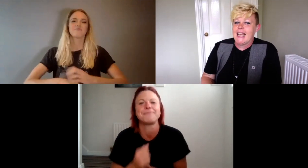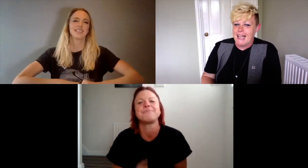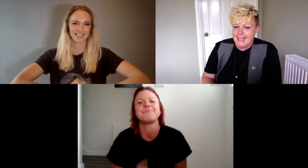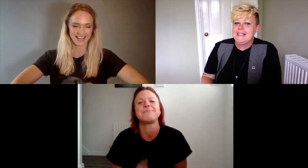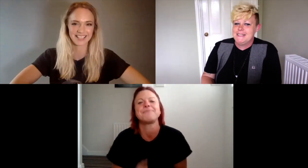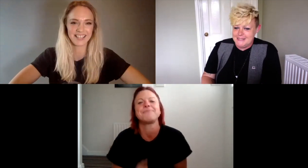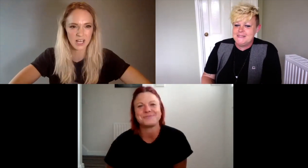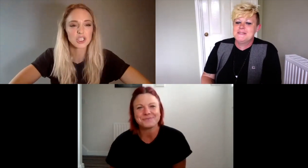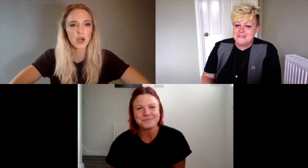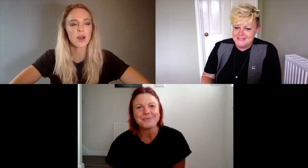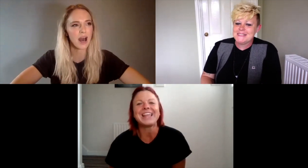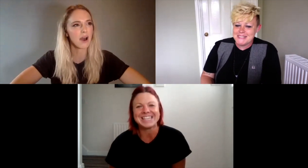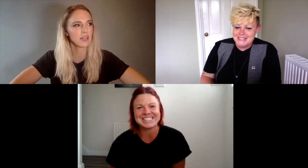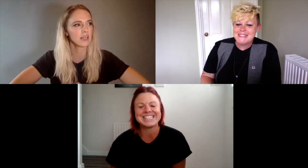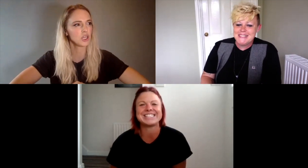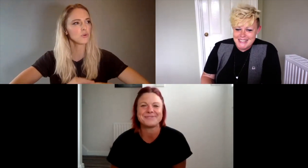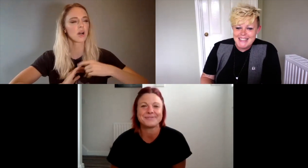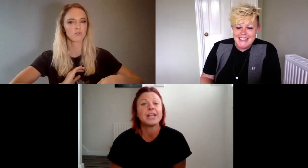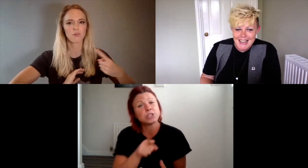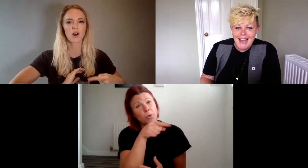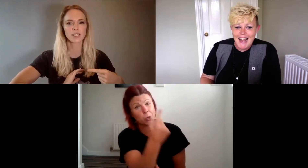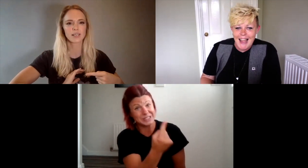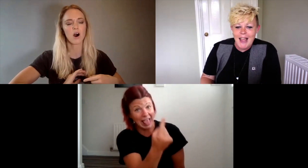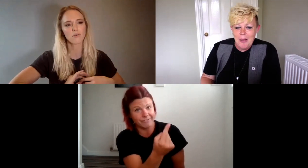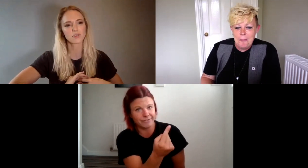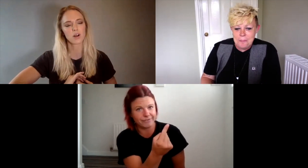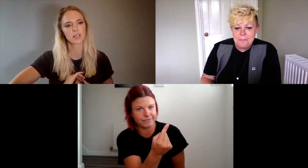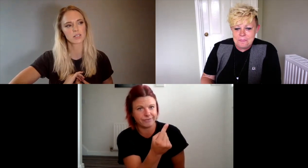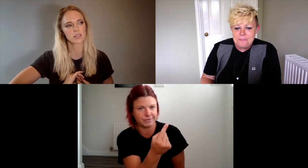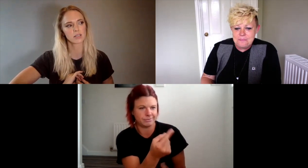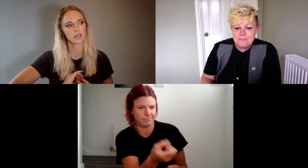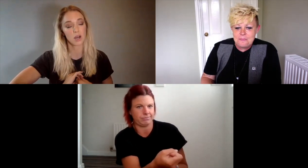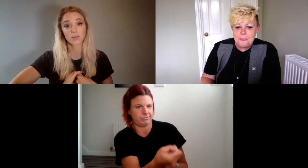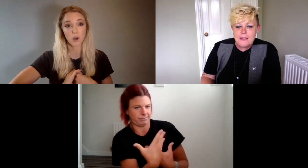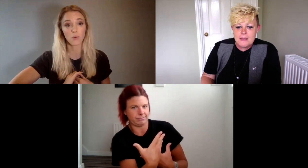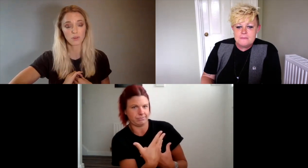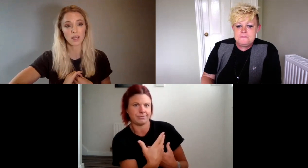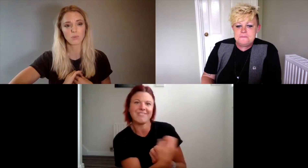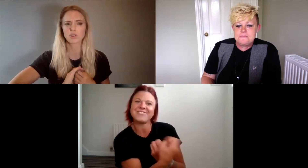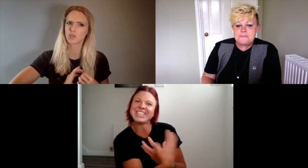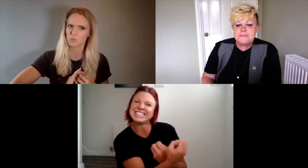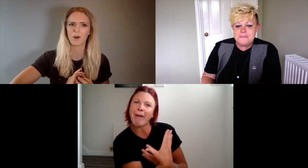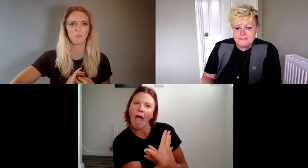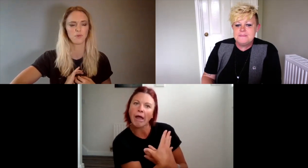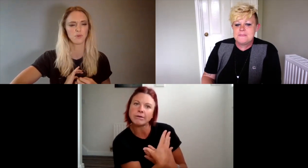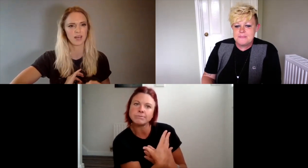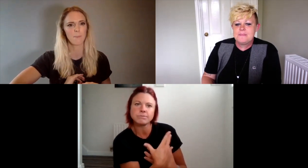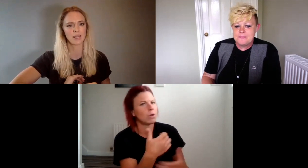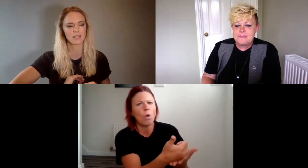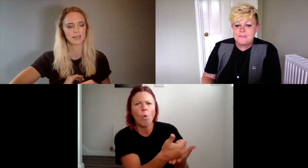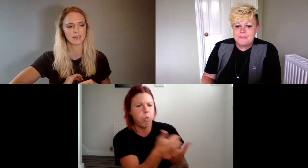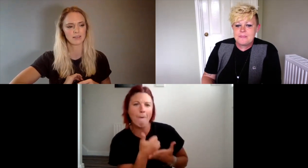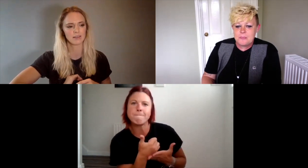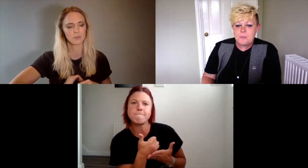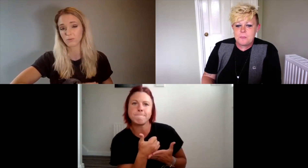yeah. Exactly. So having you kind of revise it after I'd learned the whole thing was super helpful, and that